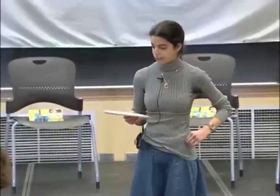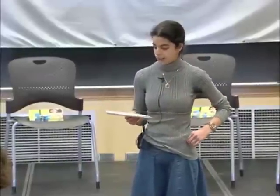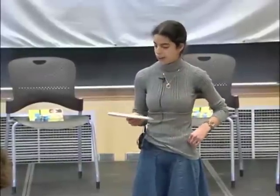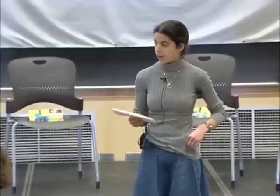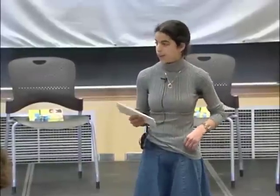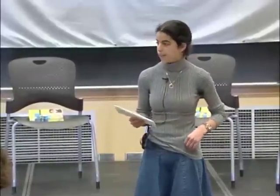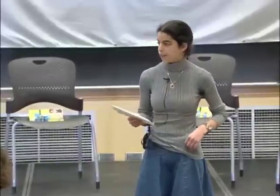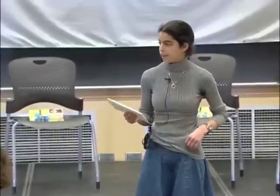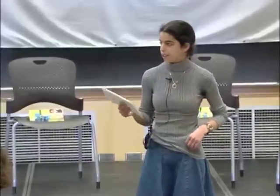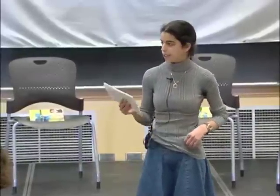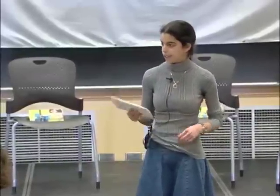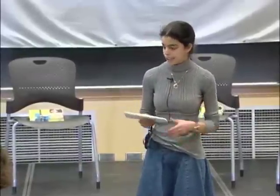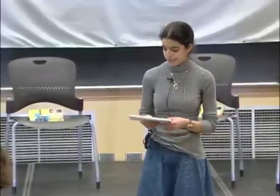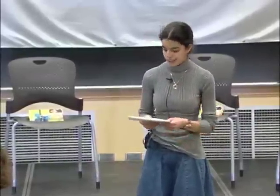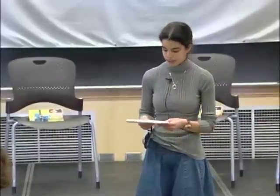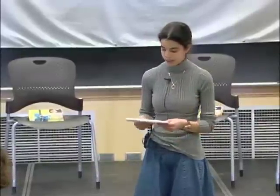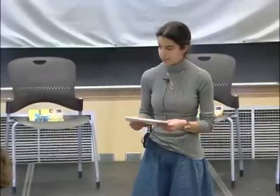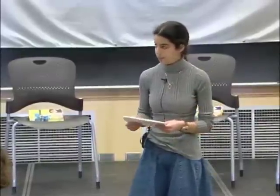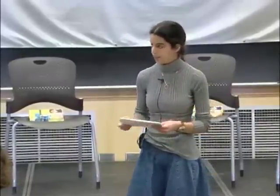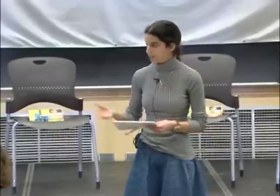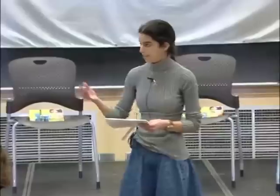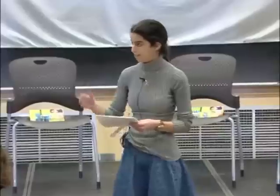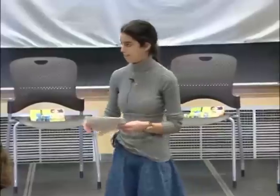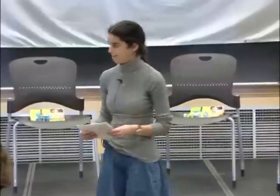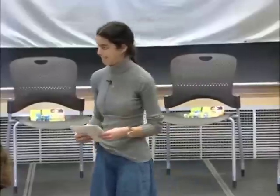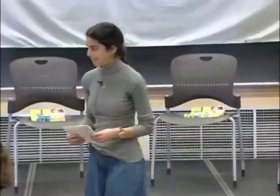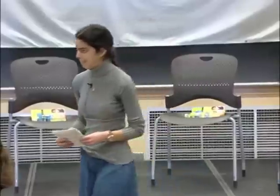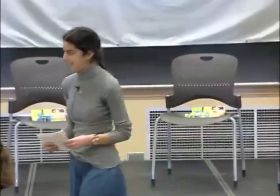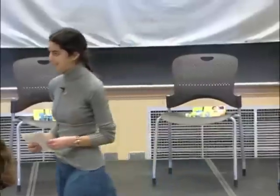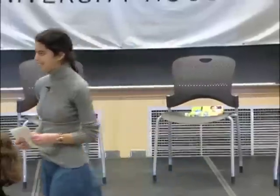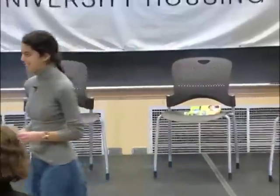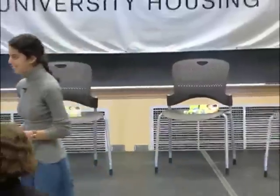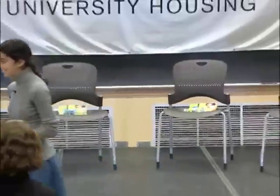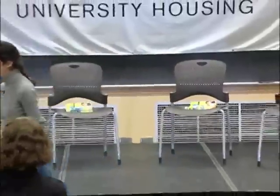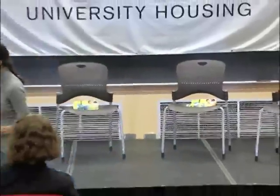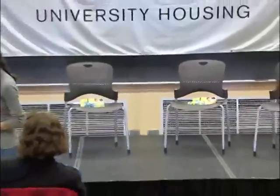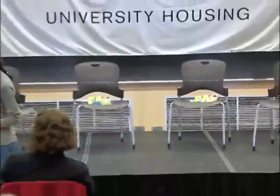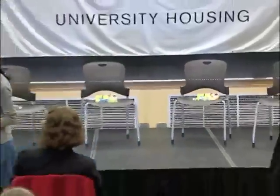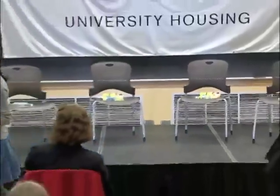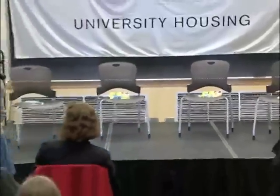our moderator for this evening's panel. Take it away. Thanks, Sarah.